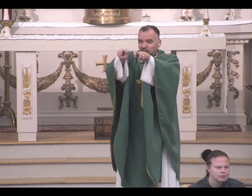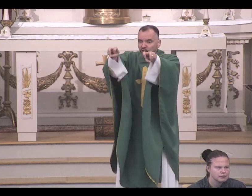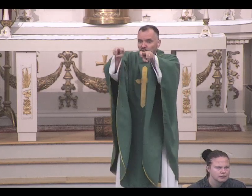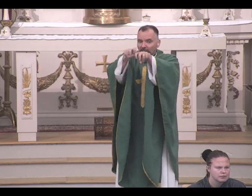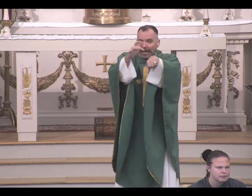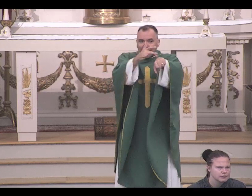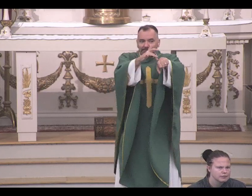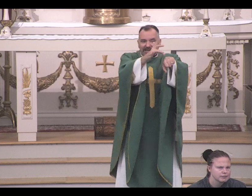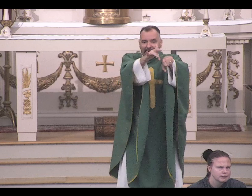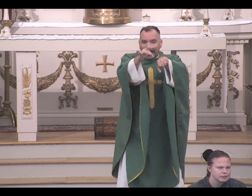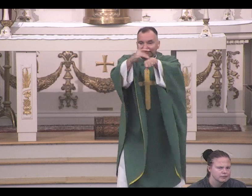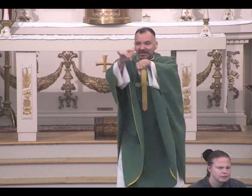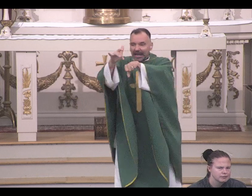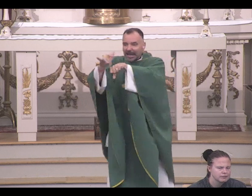so many empty pews.